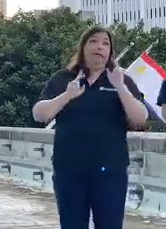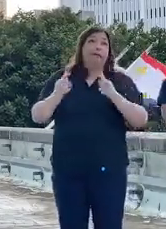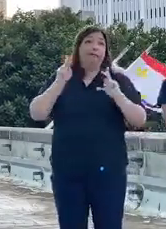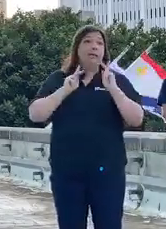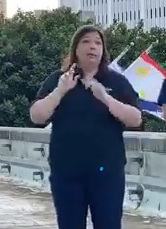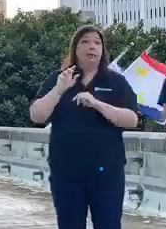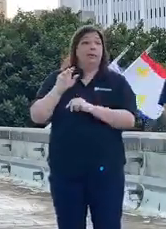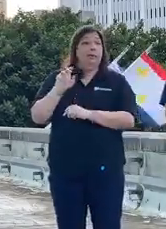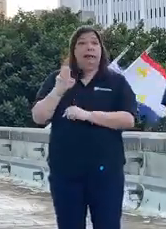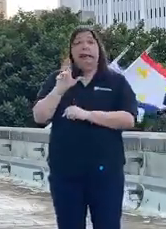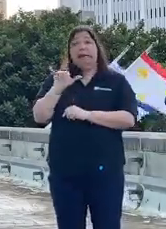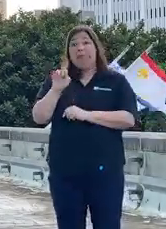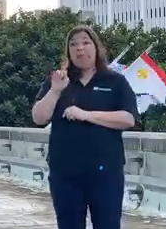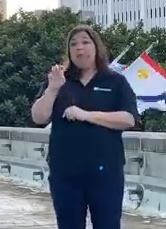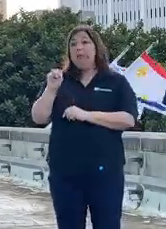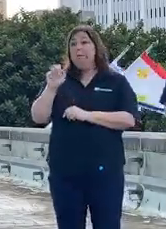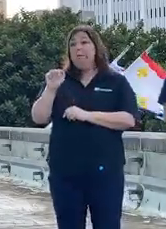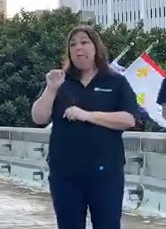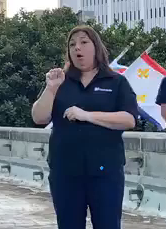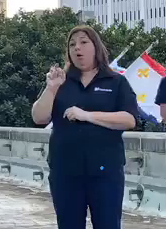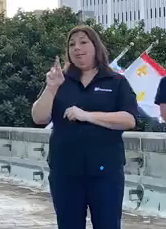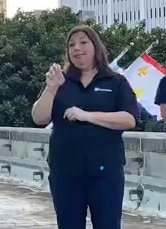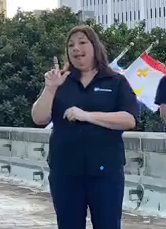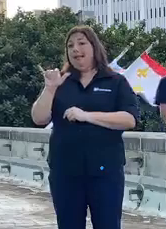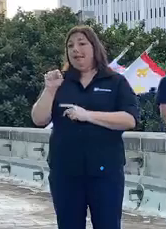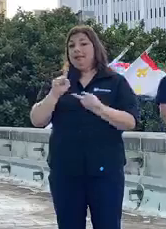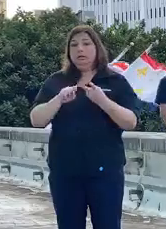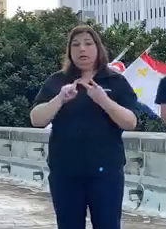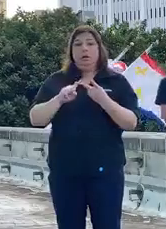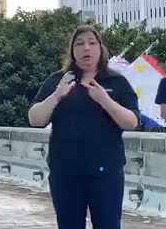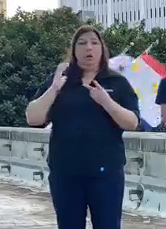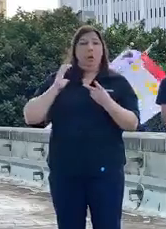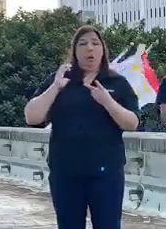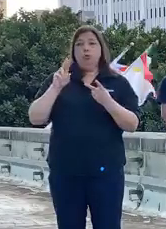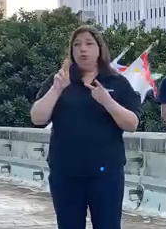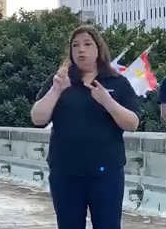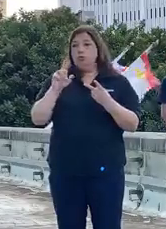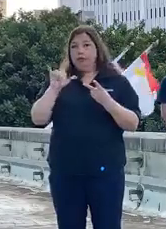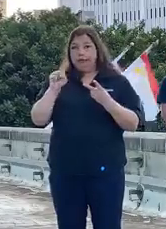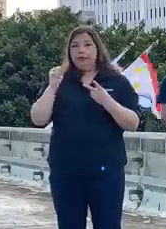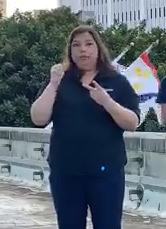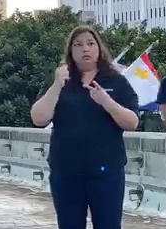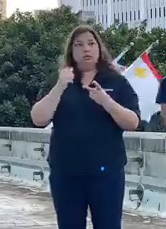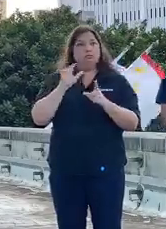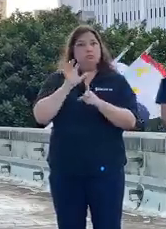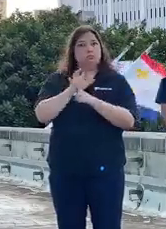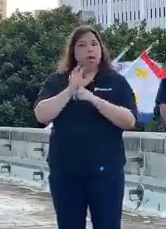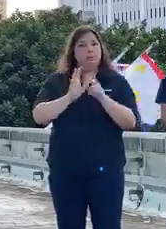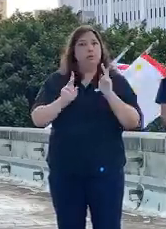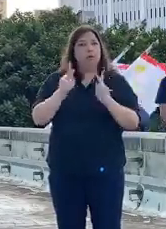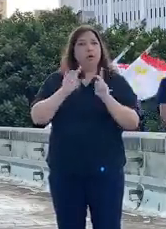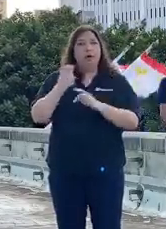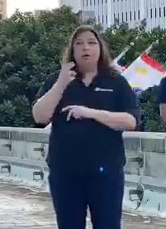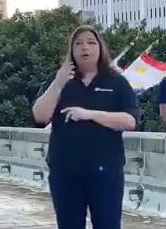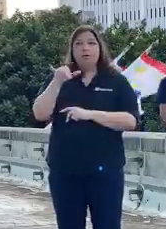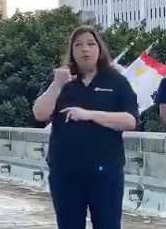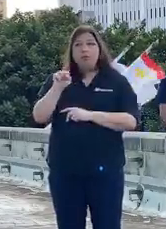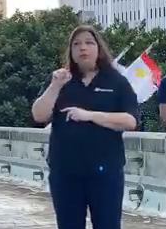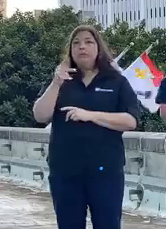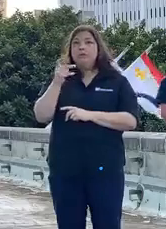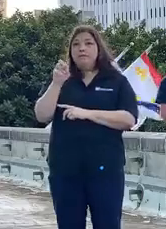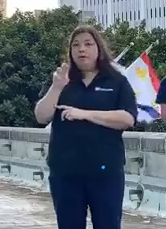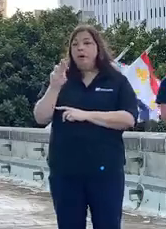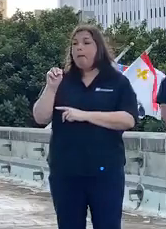Ellis Marcellus, and some that, Coach Reese, well known. Even Christopher